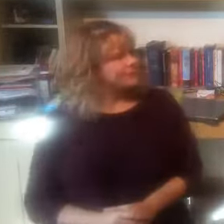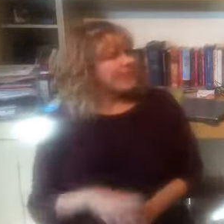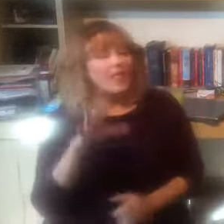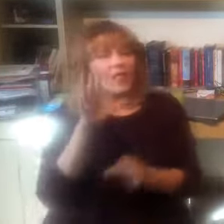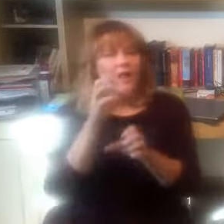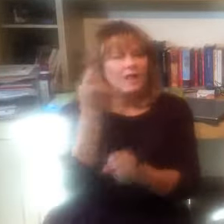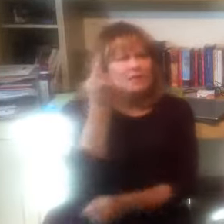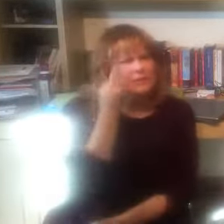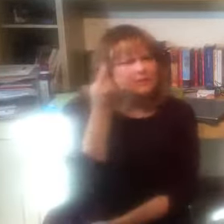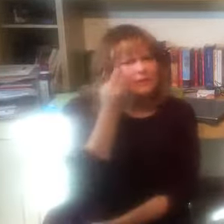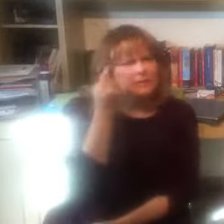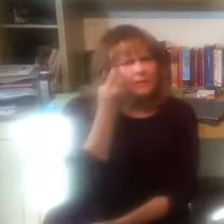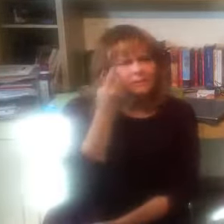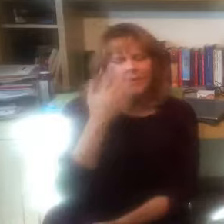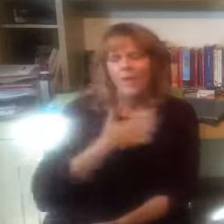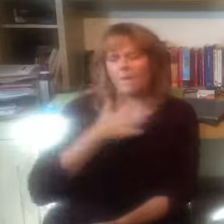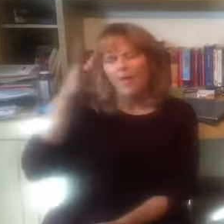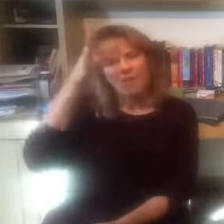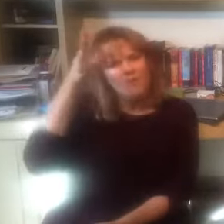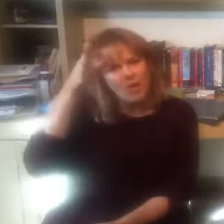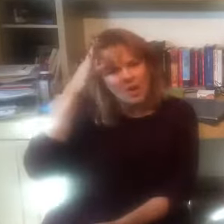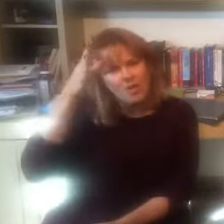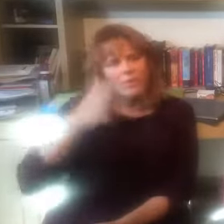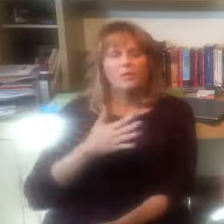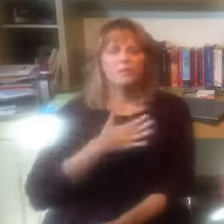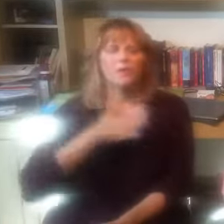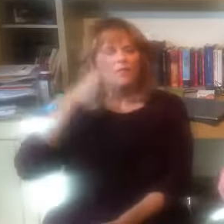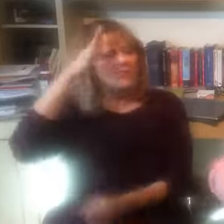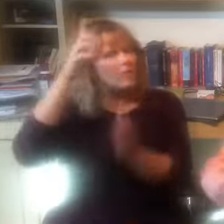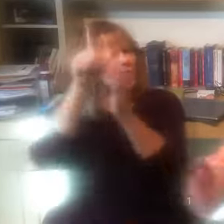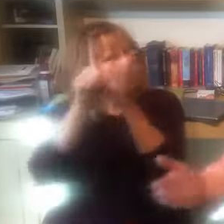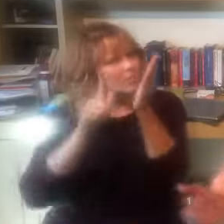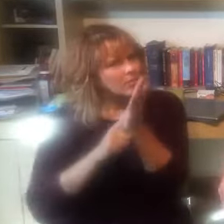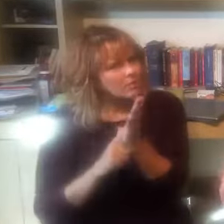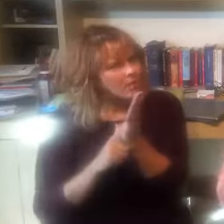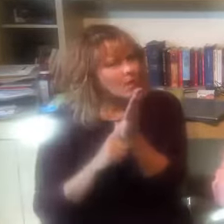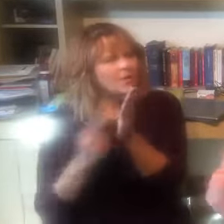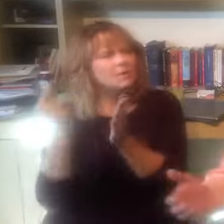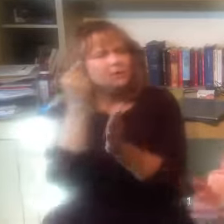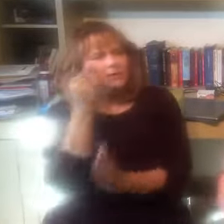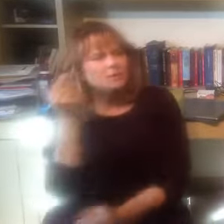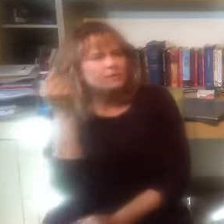thinking about my father and my father-in-law, and I started thinking about